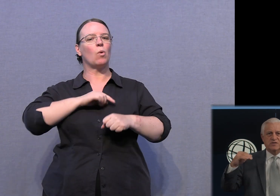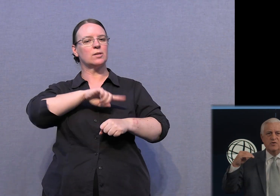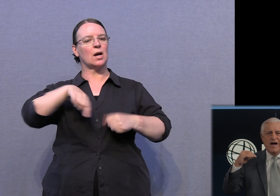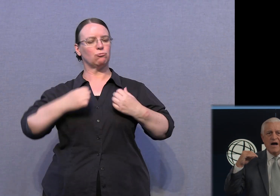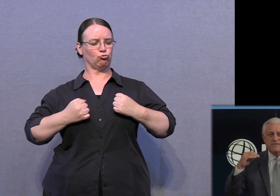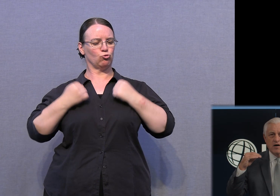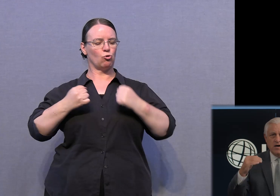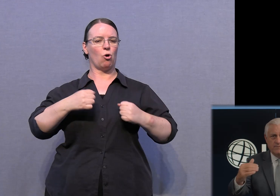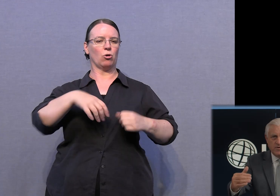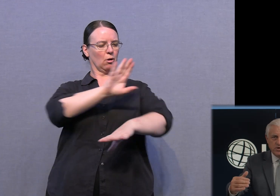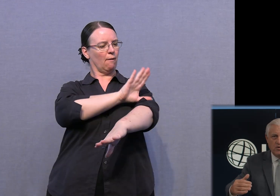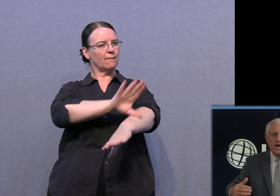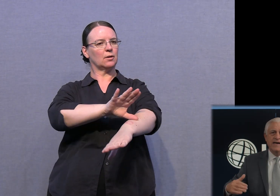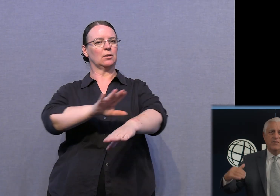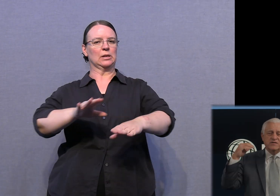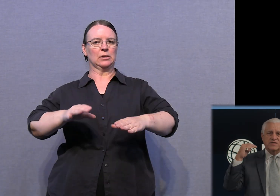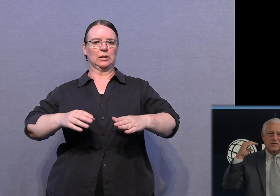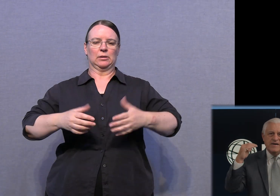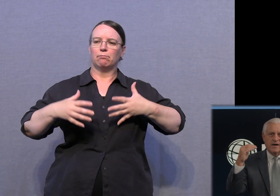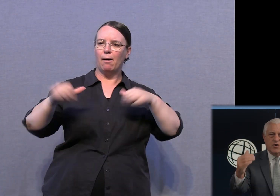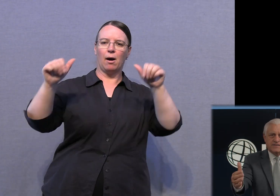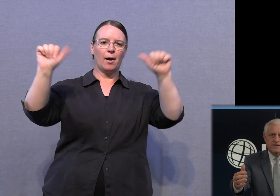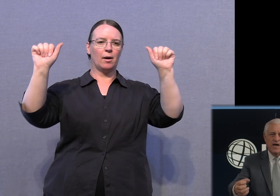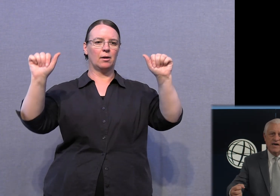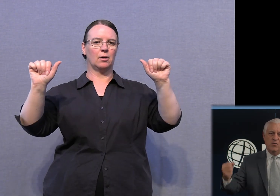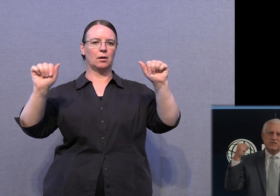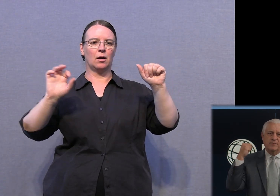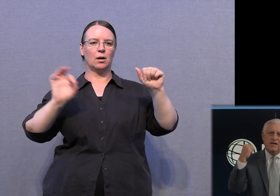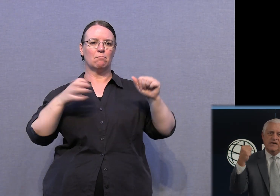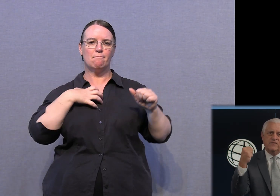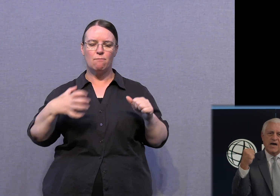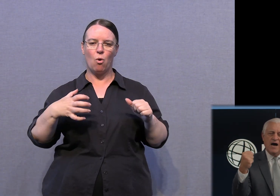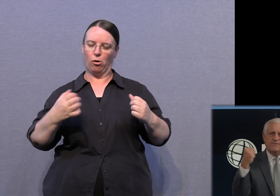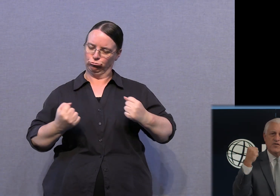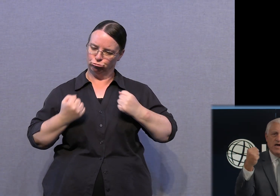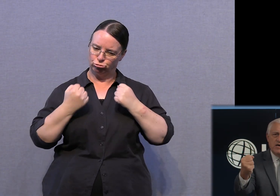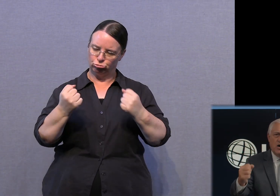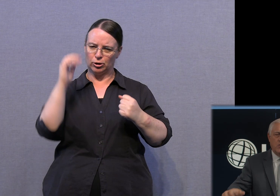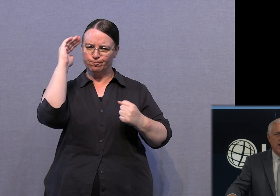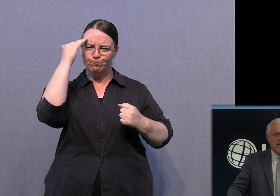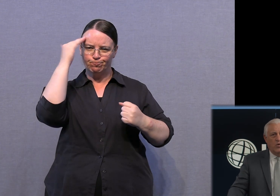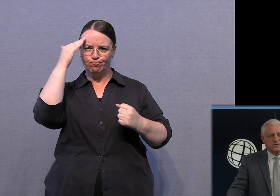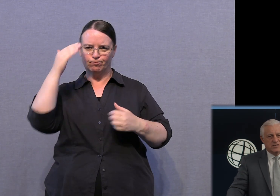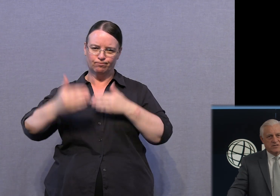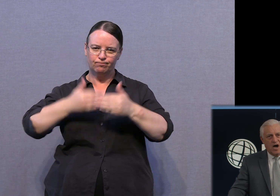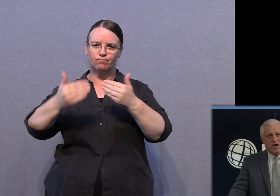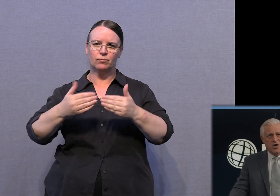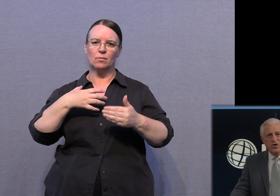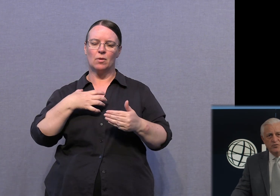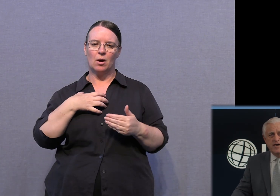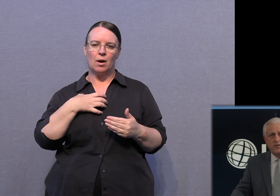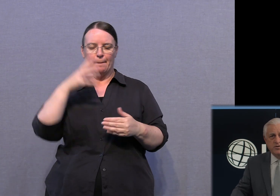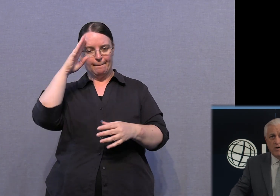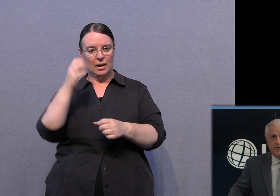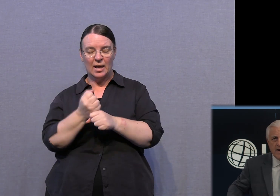wants to move out of our comfort zone. He wants us to be aggressive. He wants to believe God for the unknown. He wants us to conquer